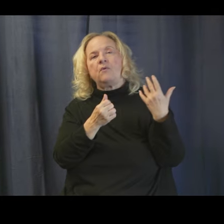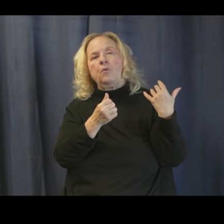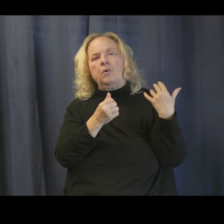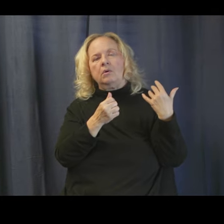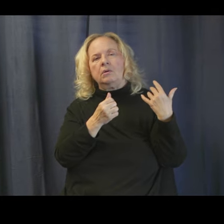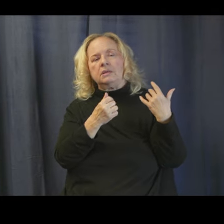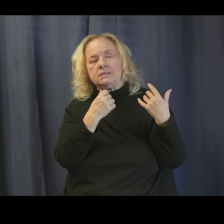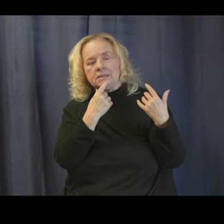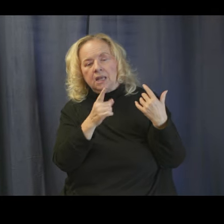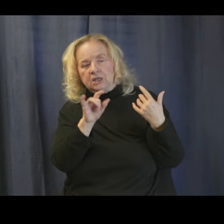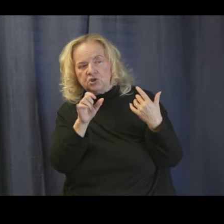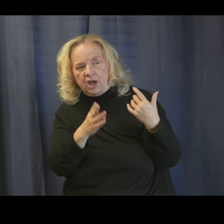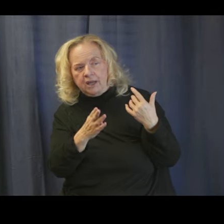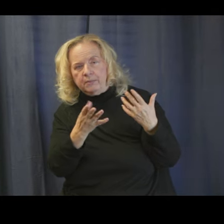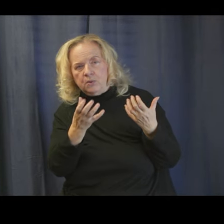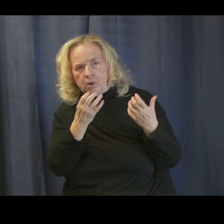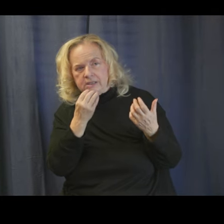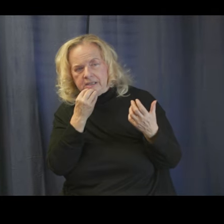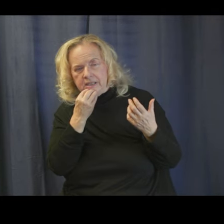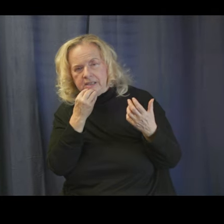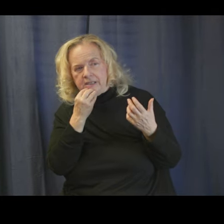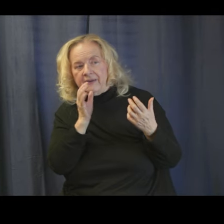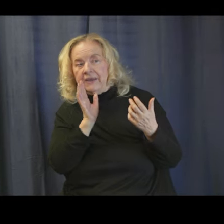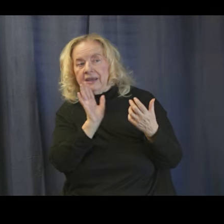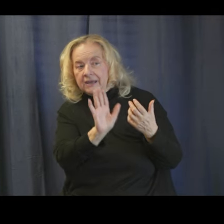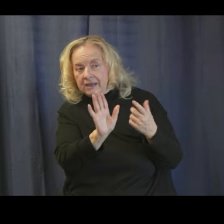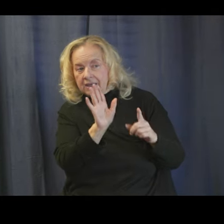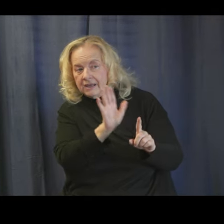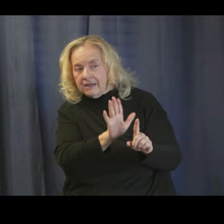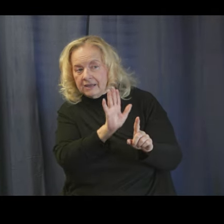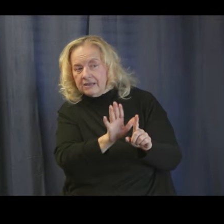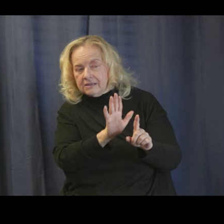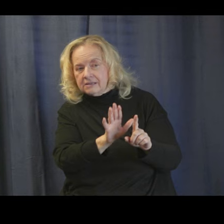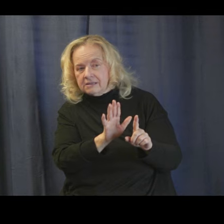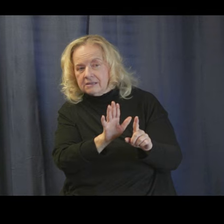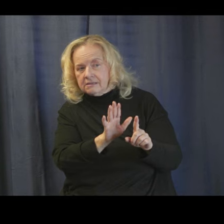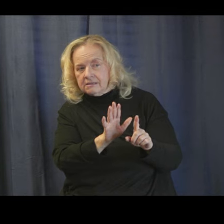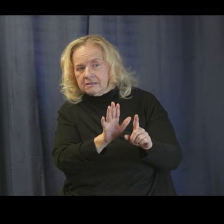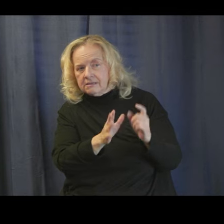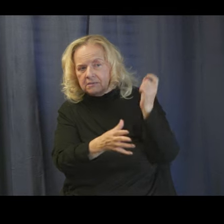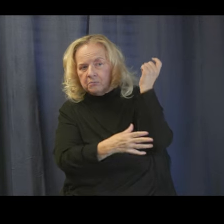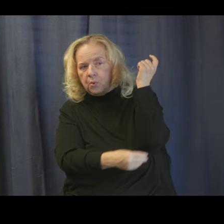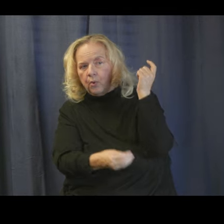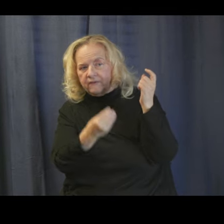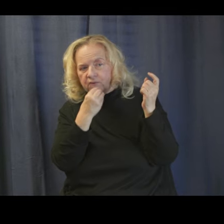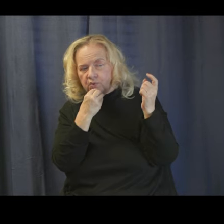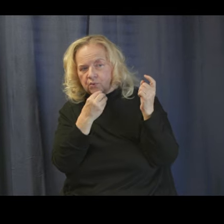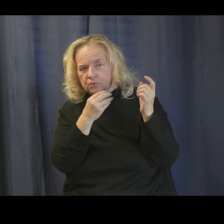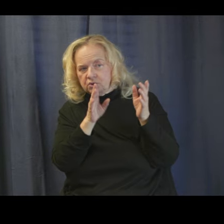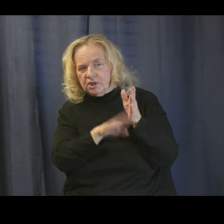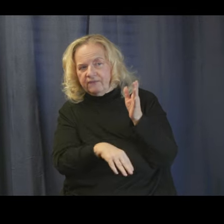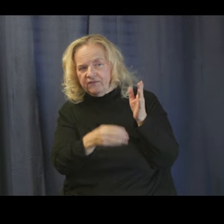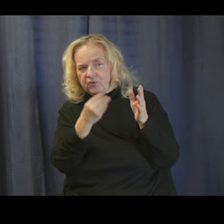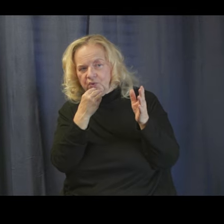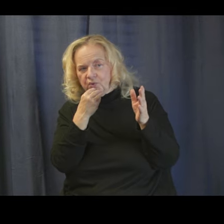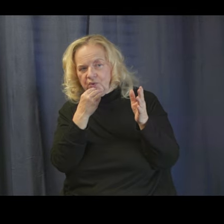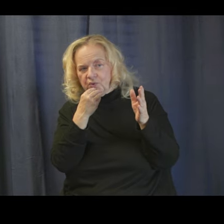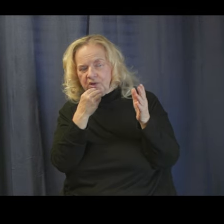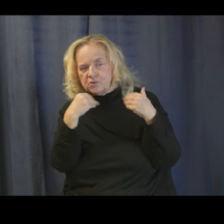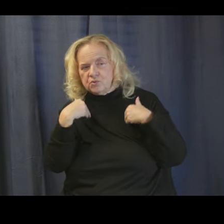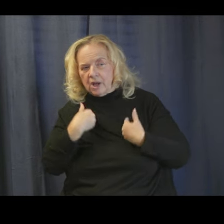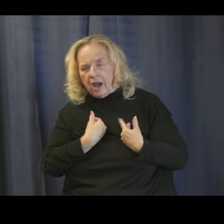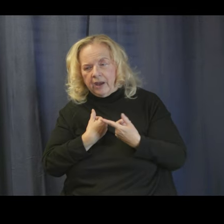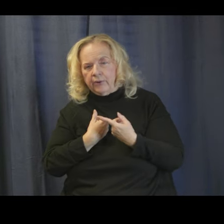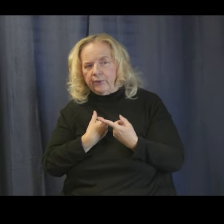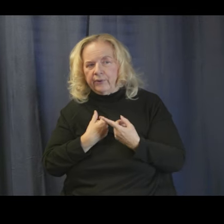earlier, he's telling Jacob he wants to eat some of this cheap, poor food, you know, because he's